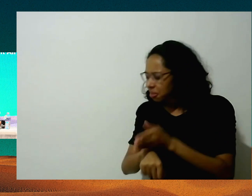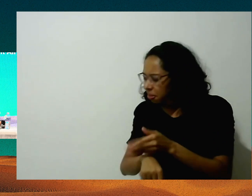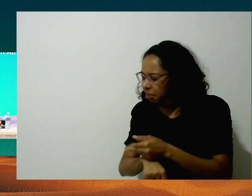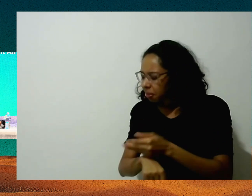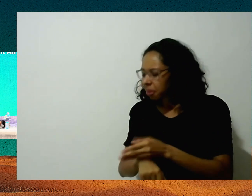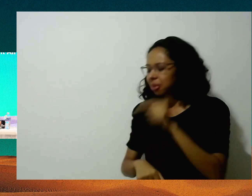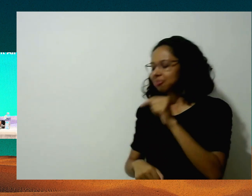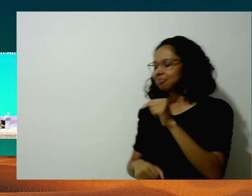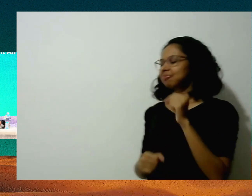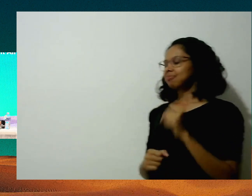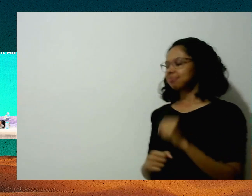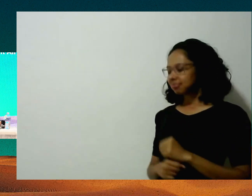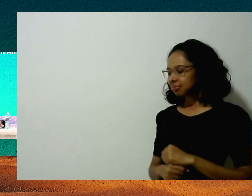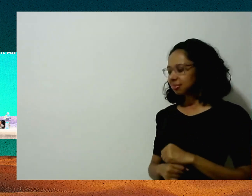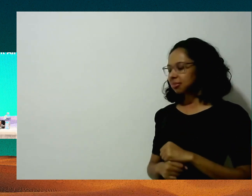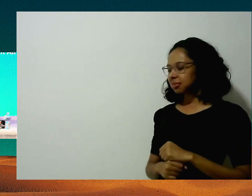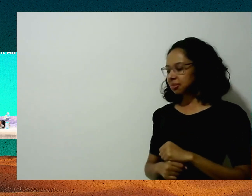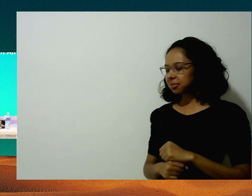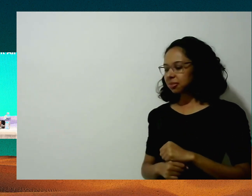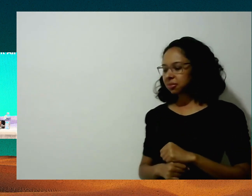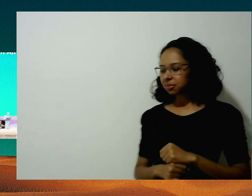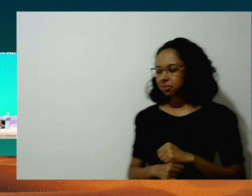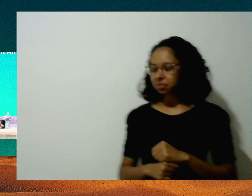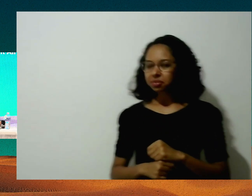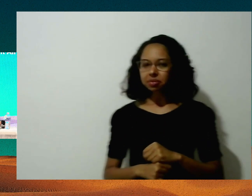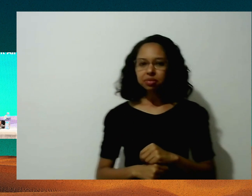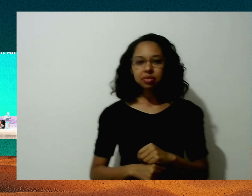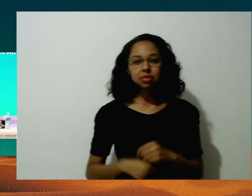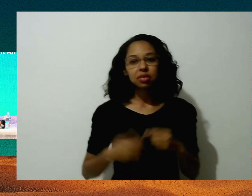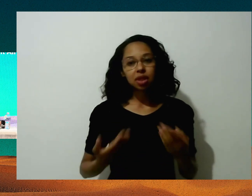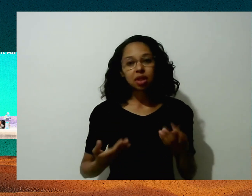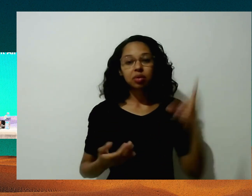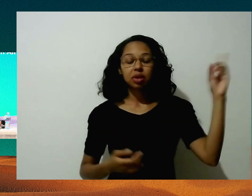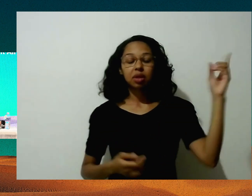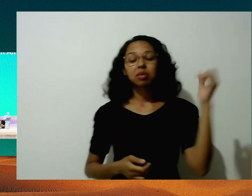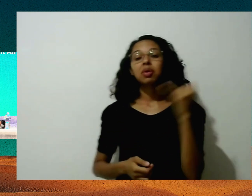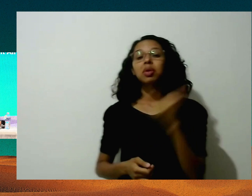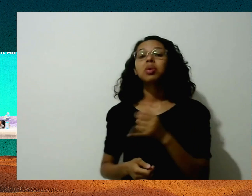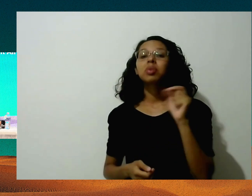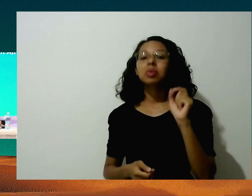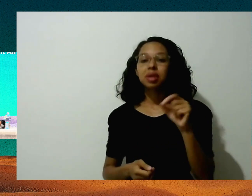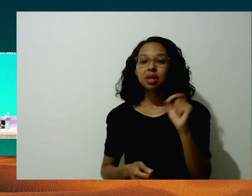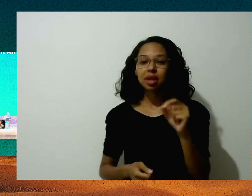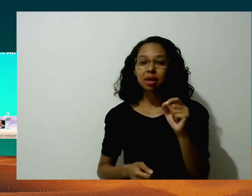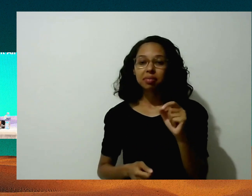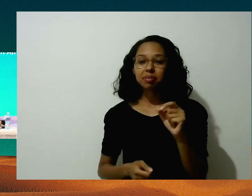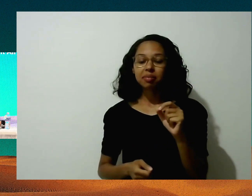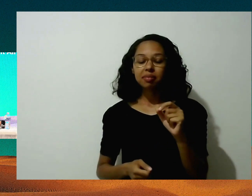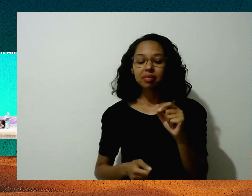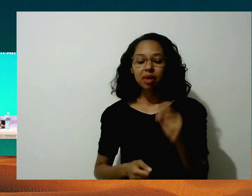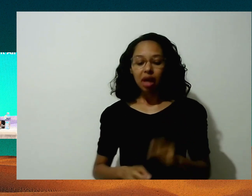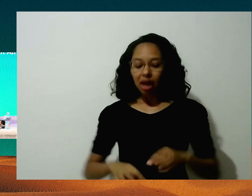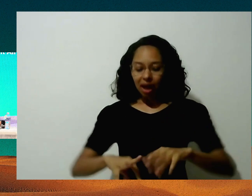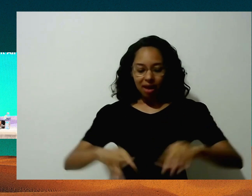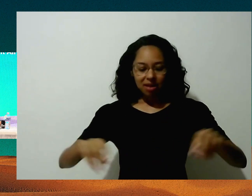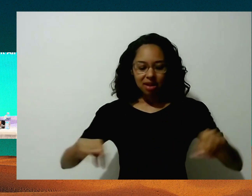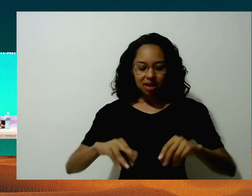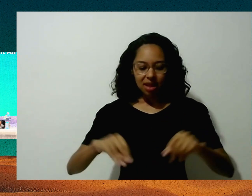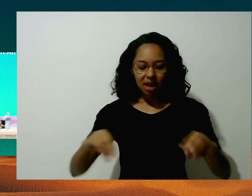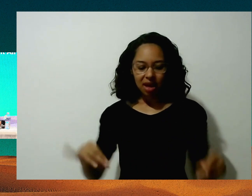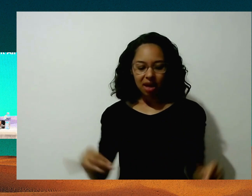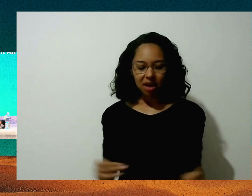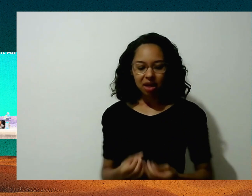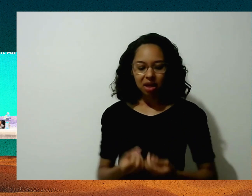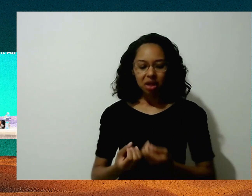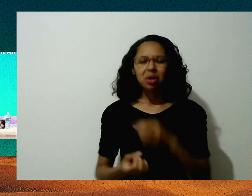all the days of your life. Em outras palavras, a terra já não coopera com o homem, In other words, the ground